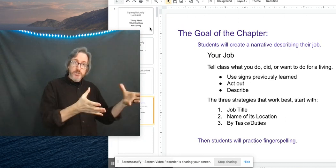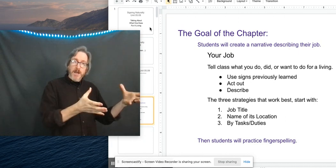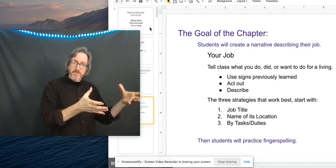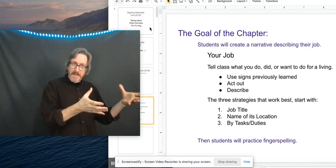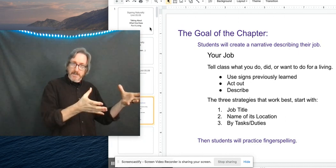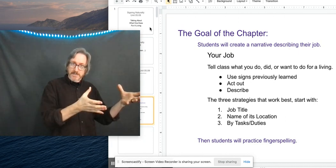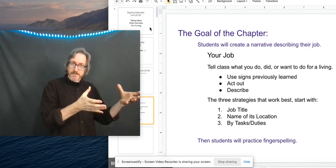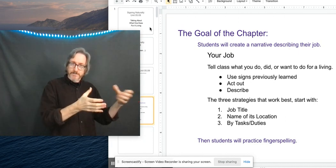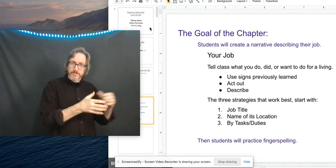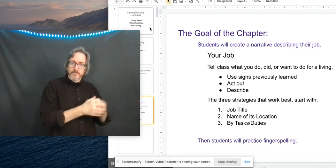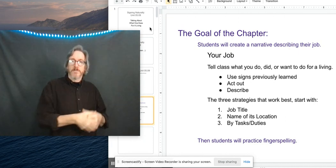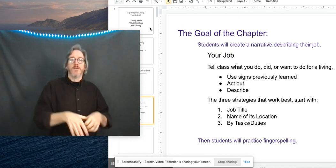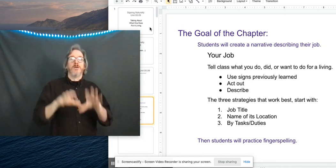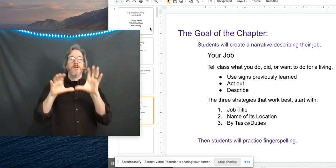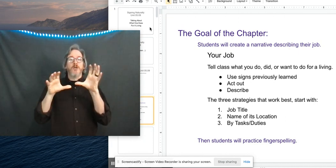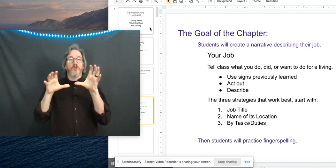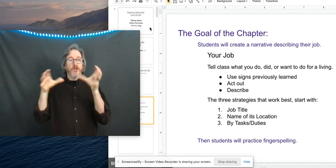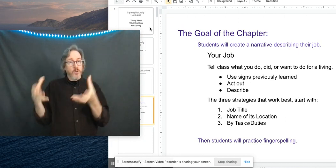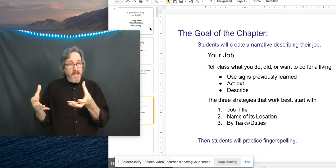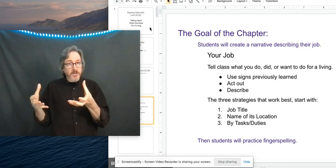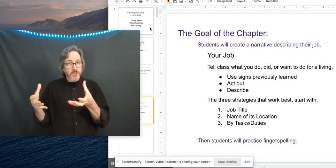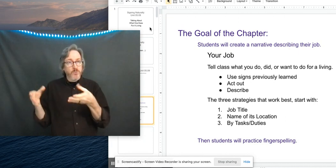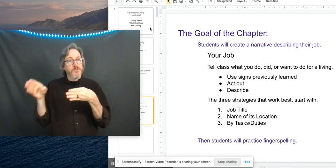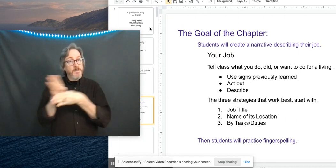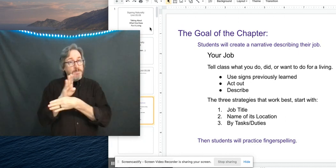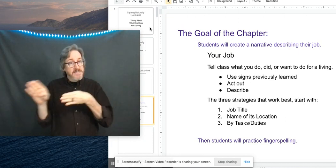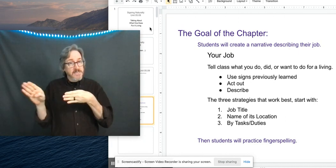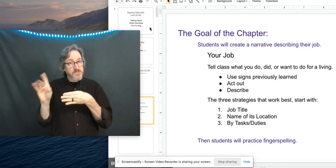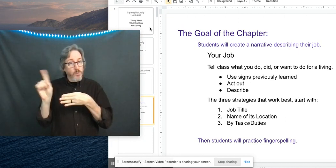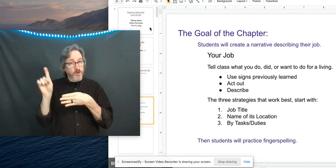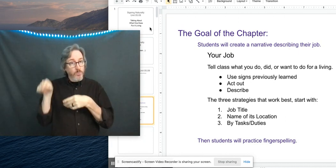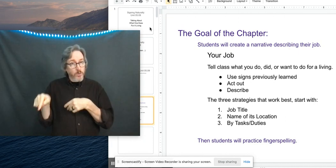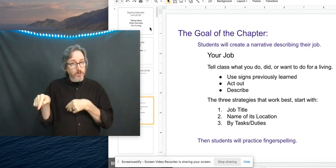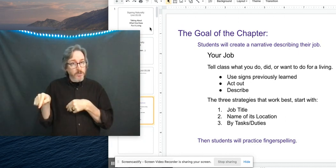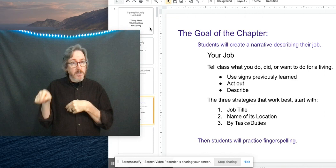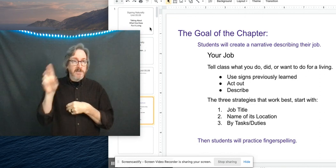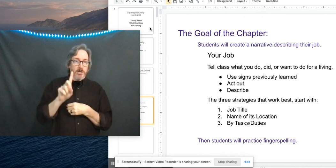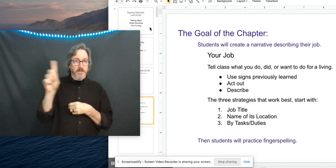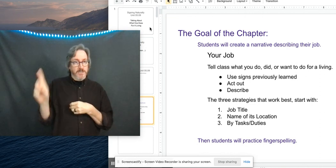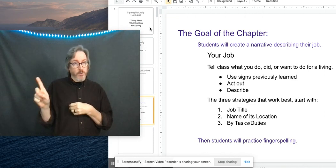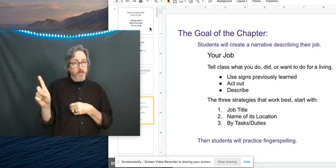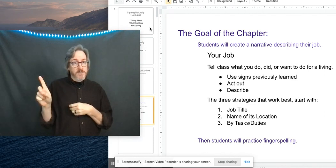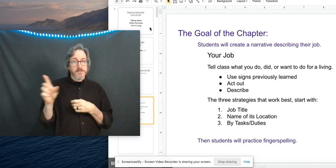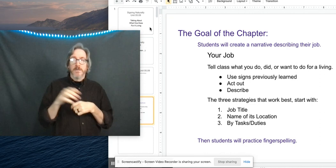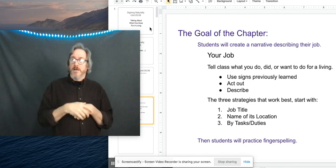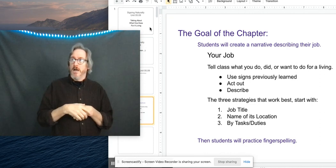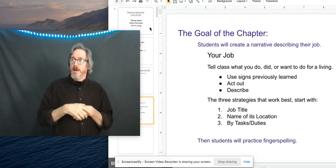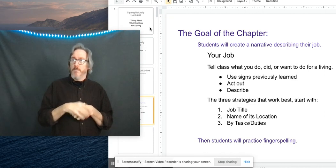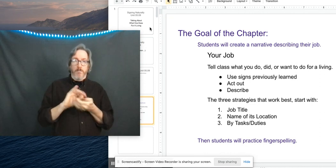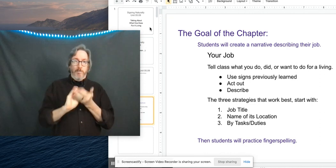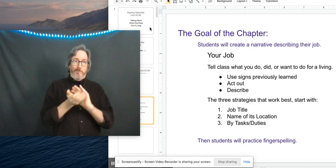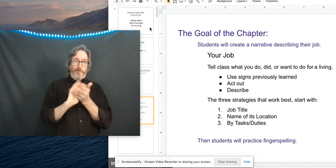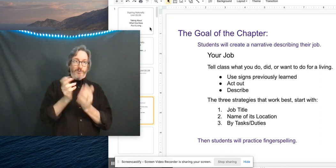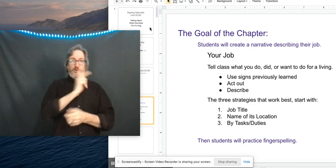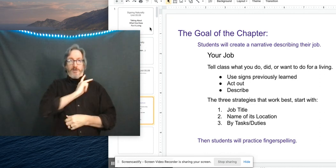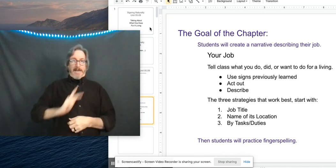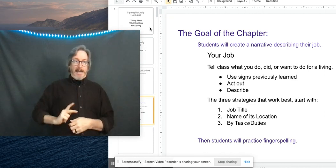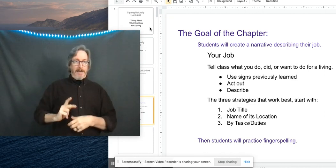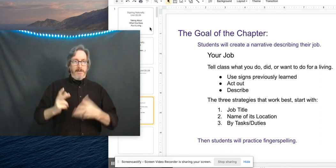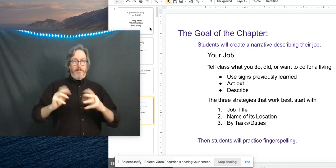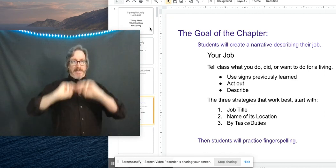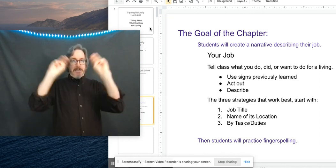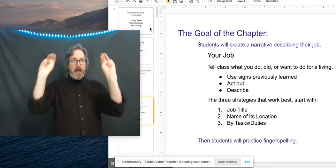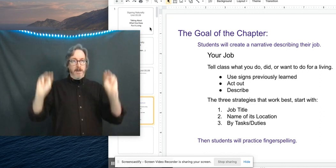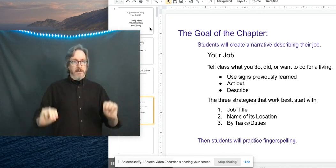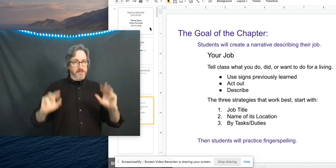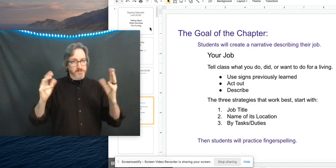So what the job title is, the location or the business where you work, Dunkin' Donuts, Burger